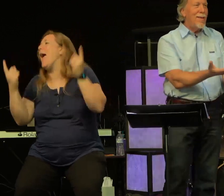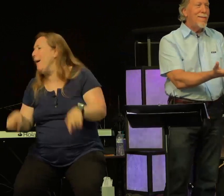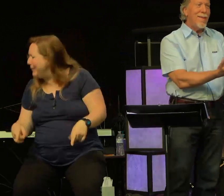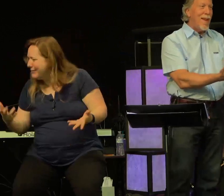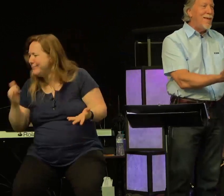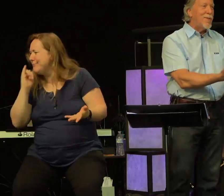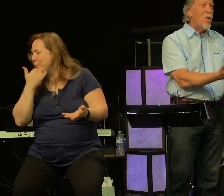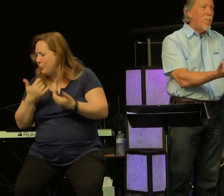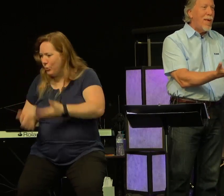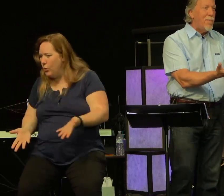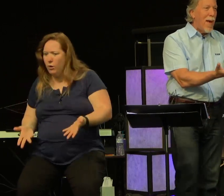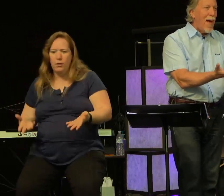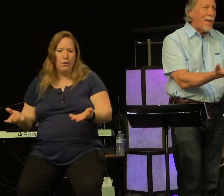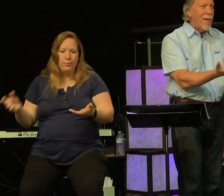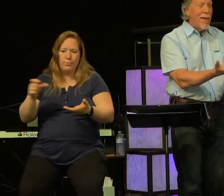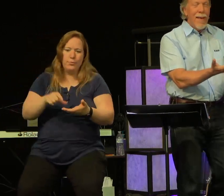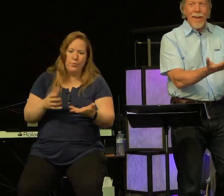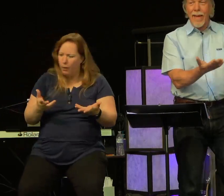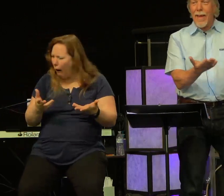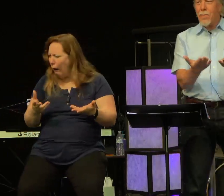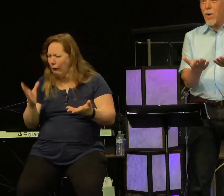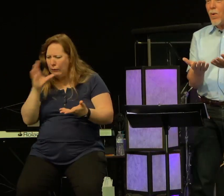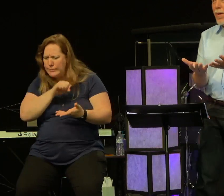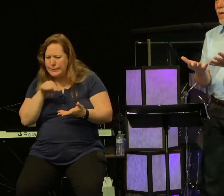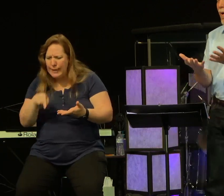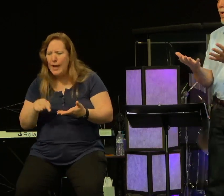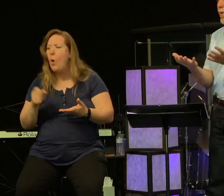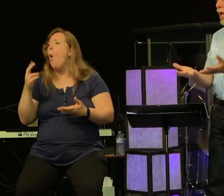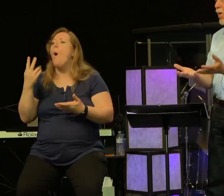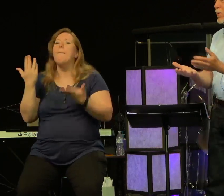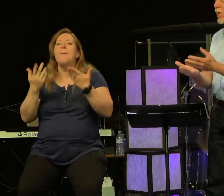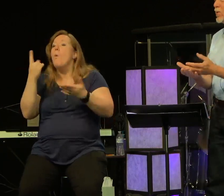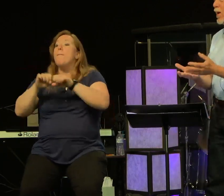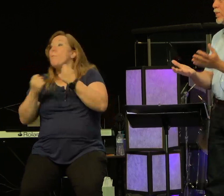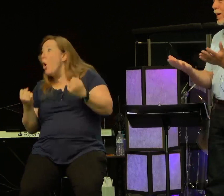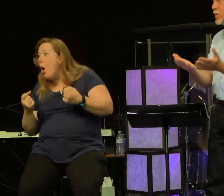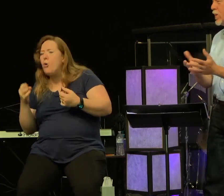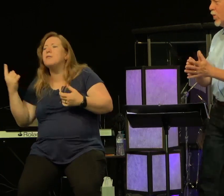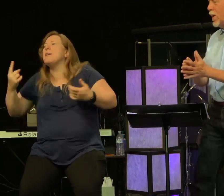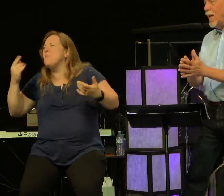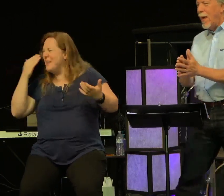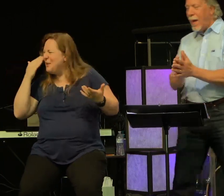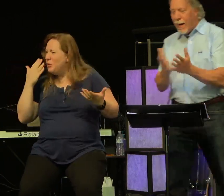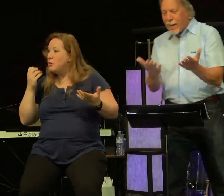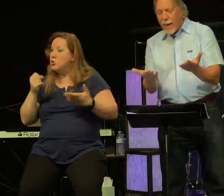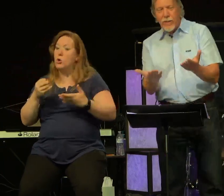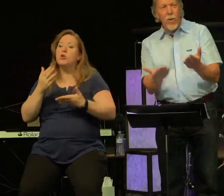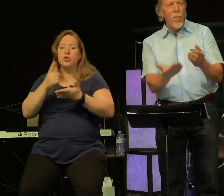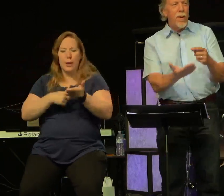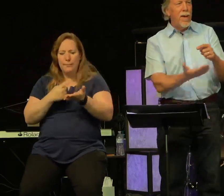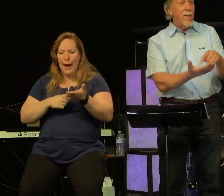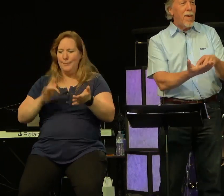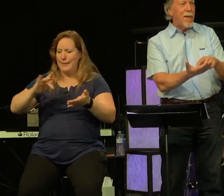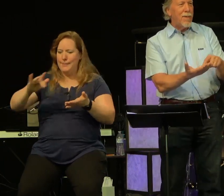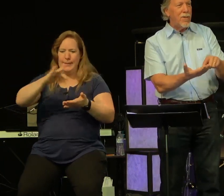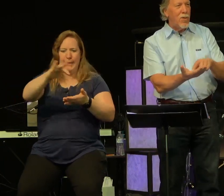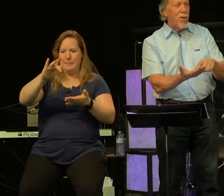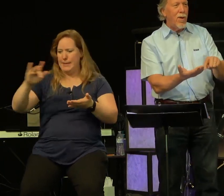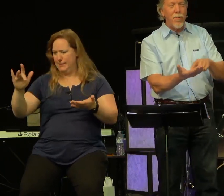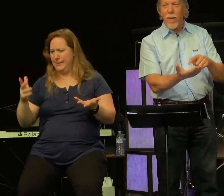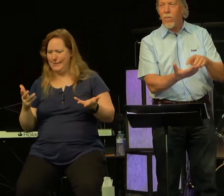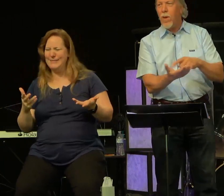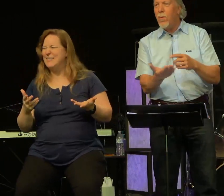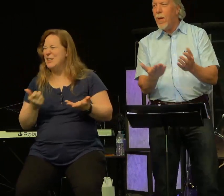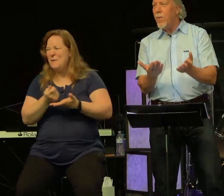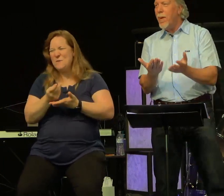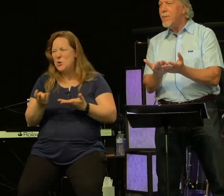for a lot of cases, they just don't make it back. They get broken or they're lost or something. And so any case you open up, I can assure you